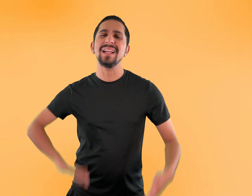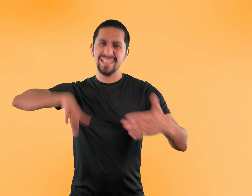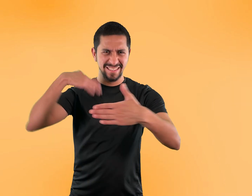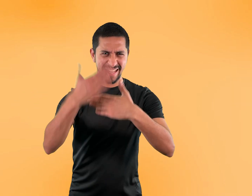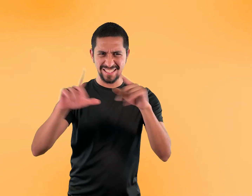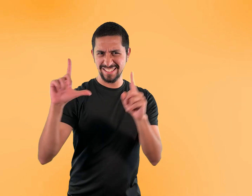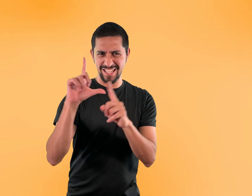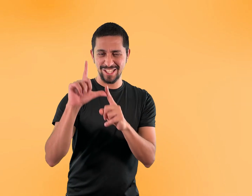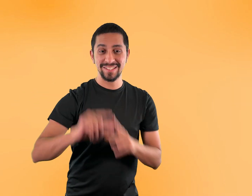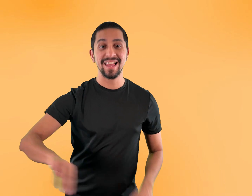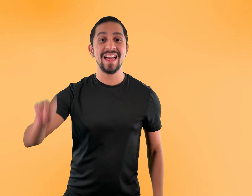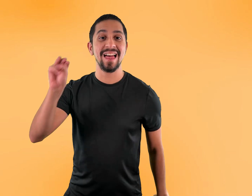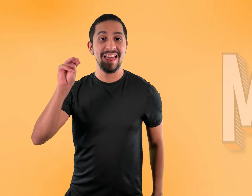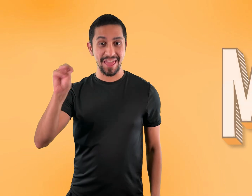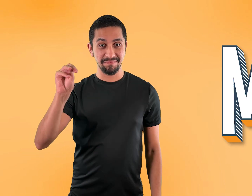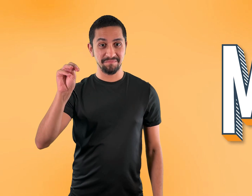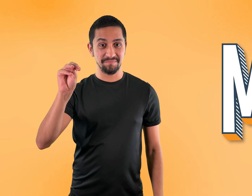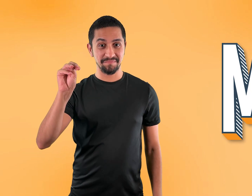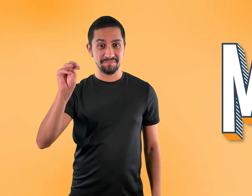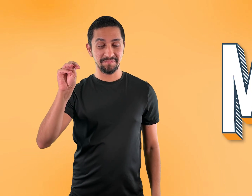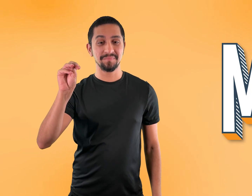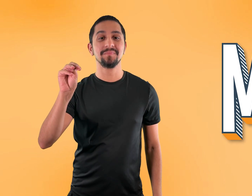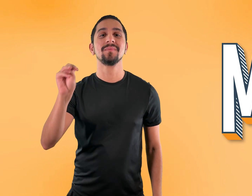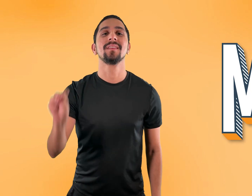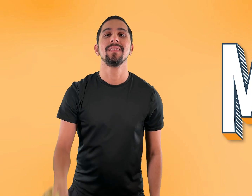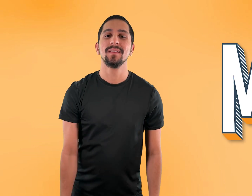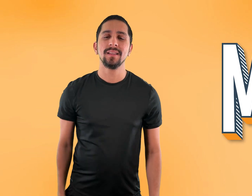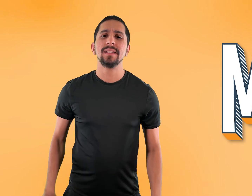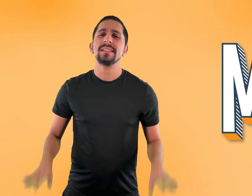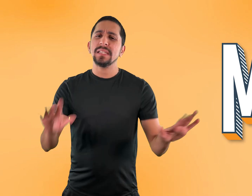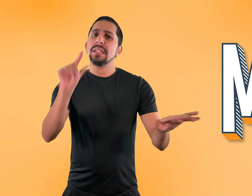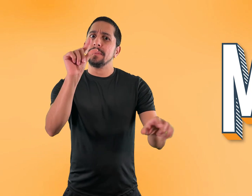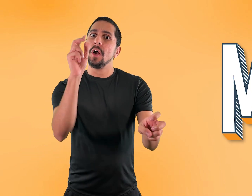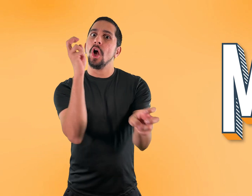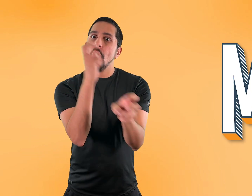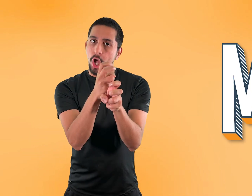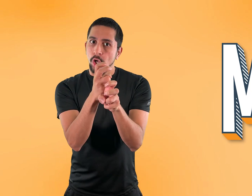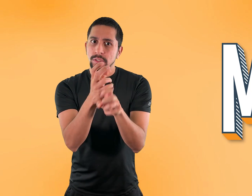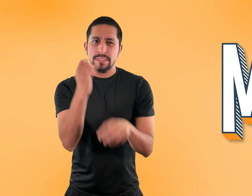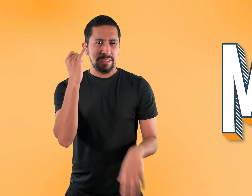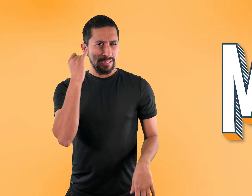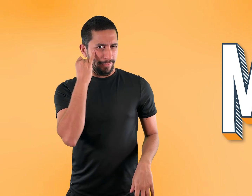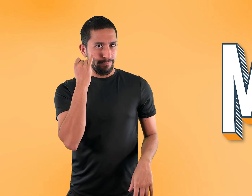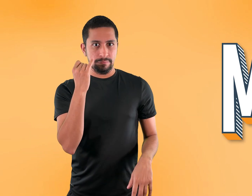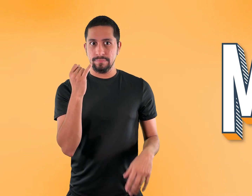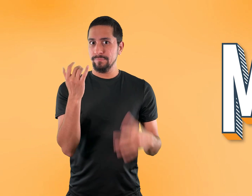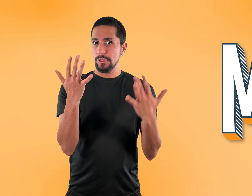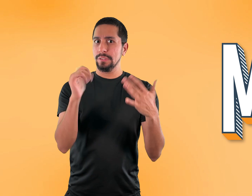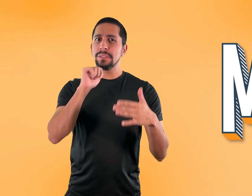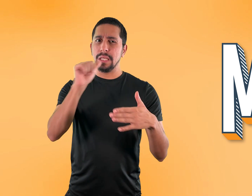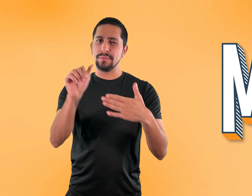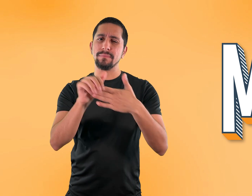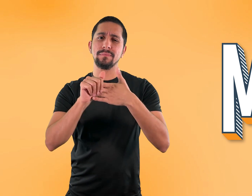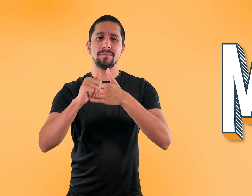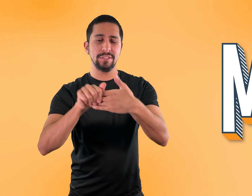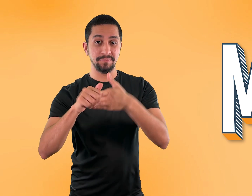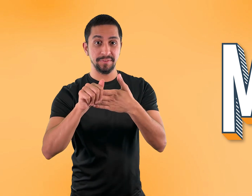The next letter is M. This one gets a little more challenging, especially if your fingers aren't